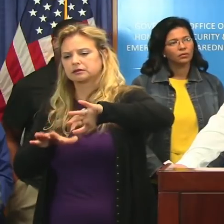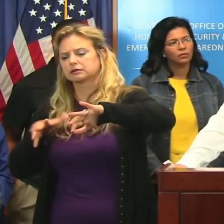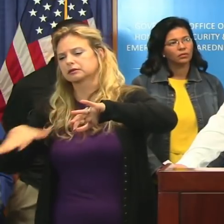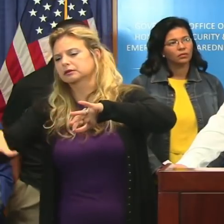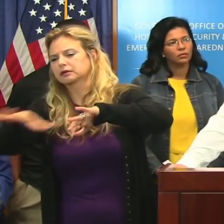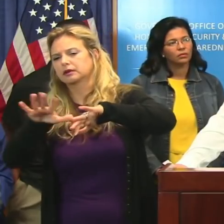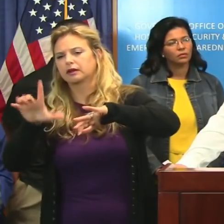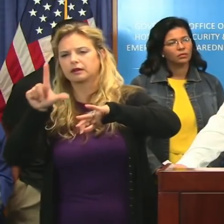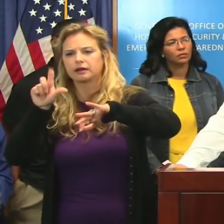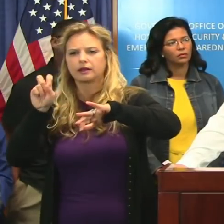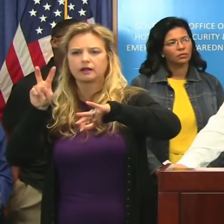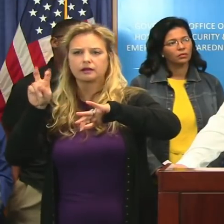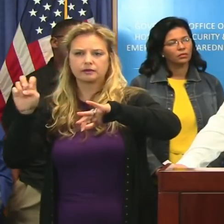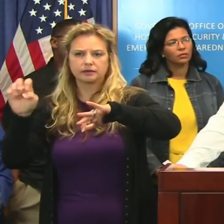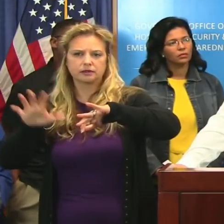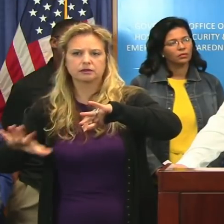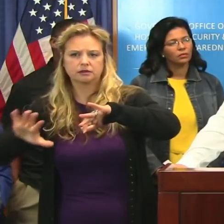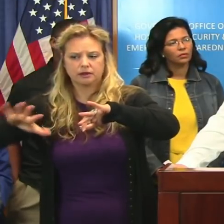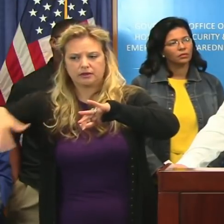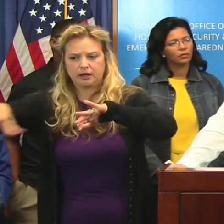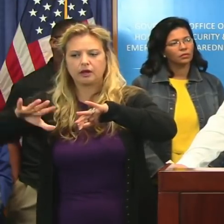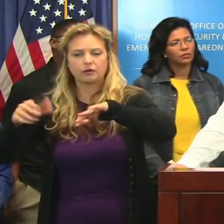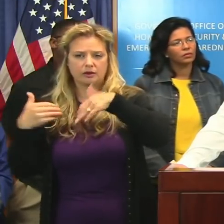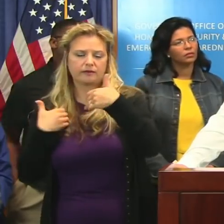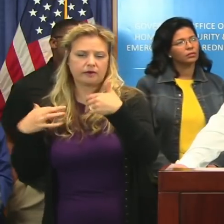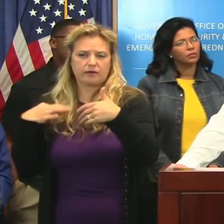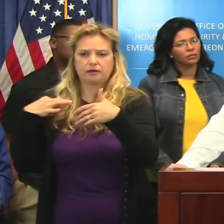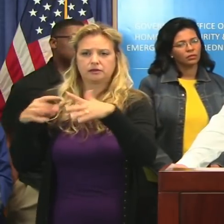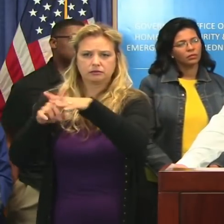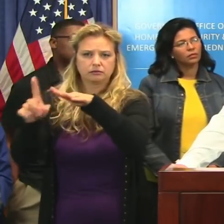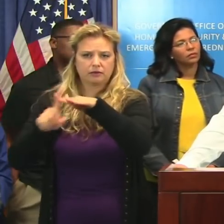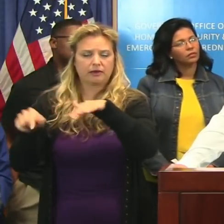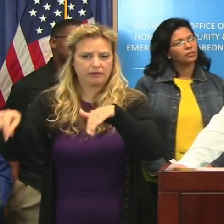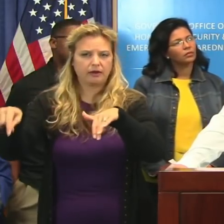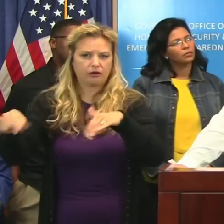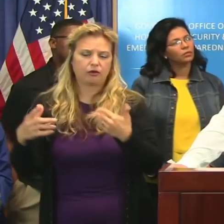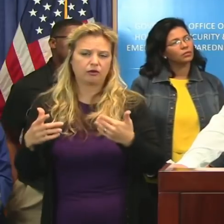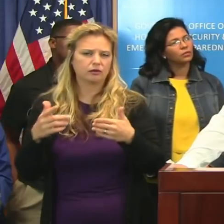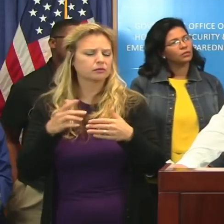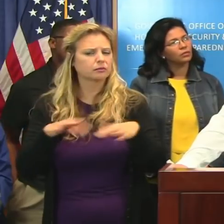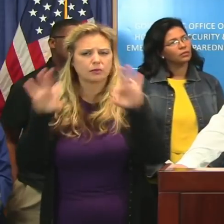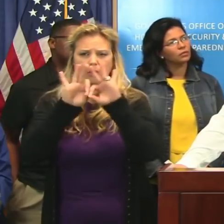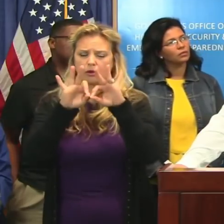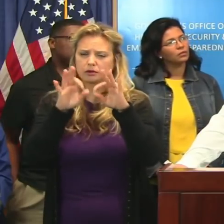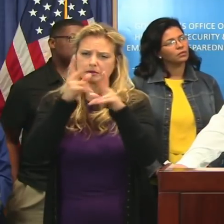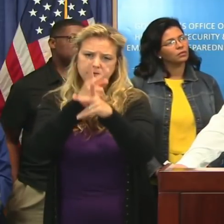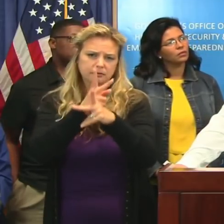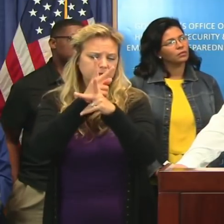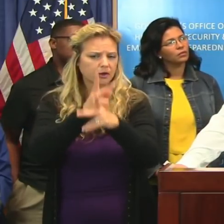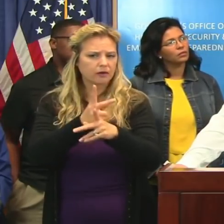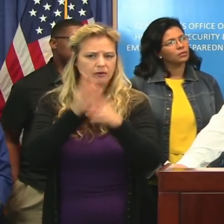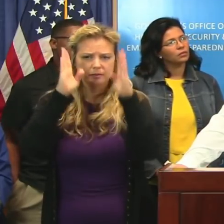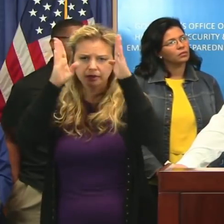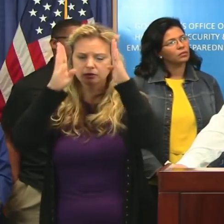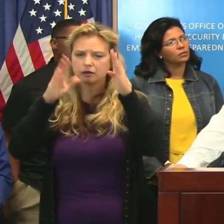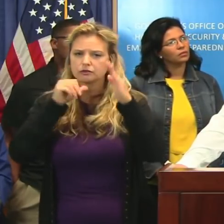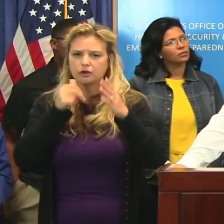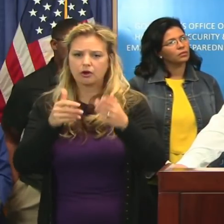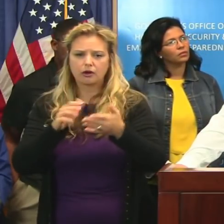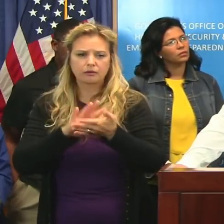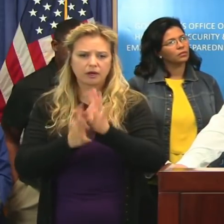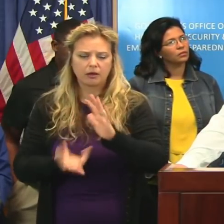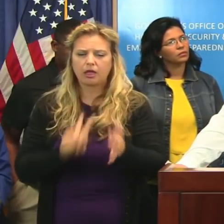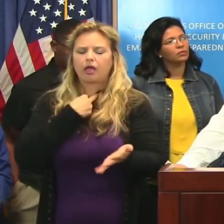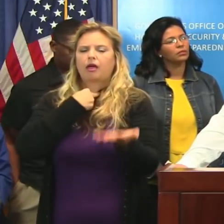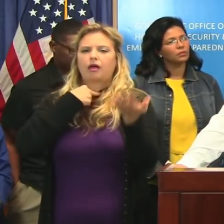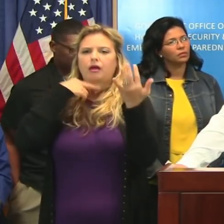always, I think, makes sense to be cautious and prudent and don't get caught to where it's